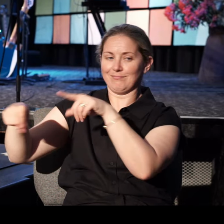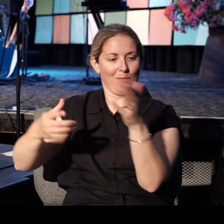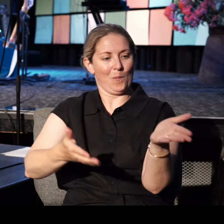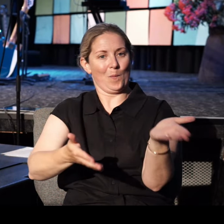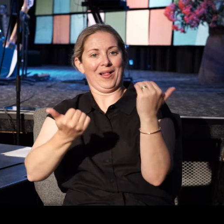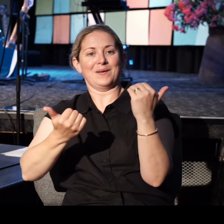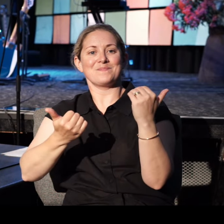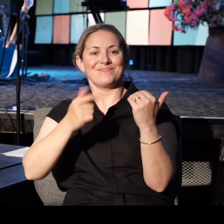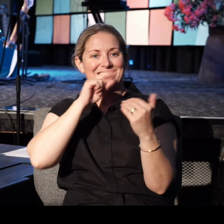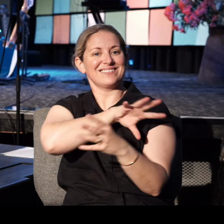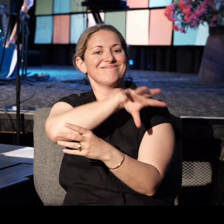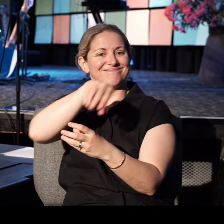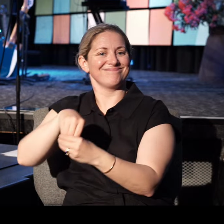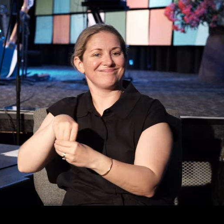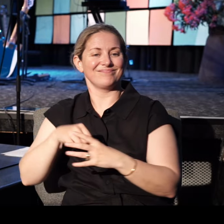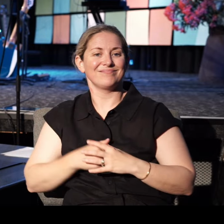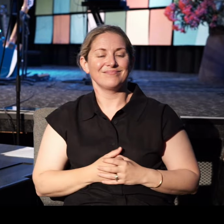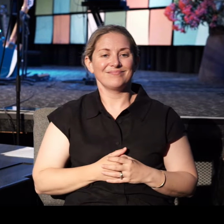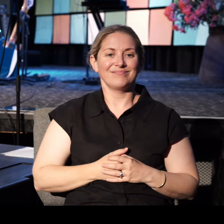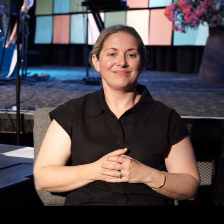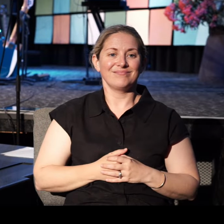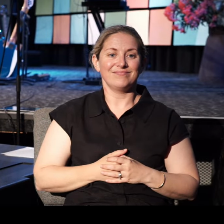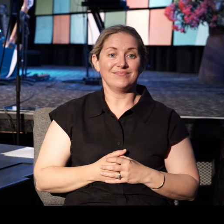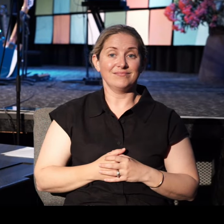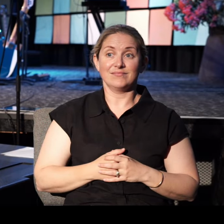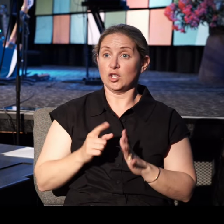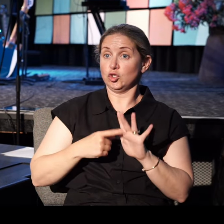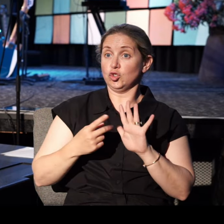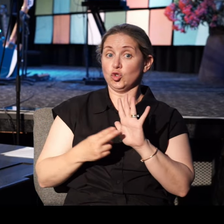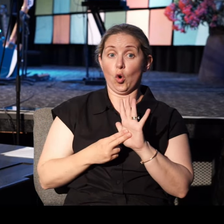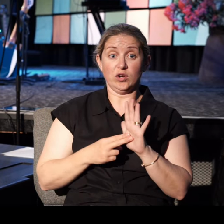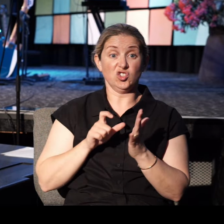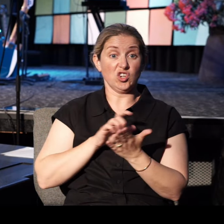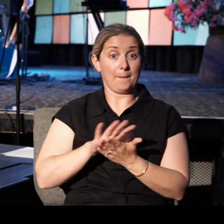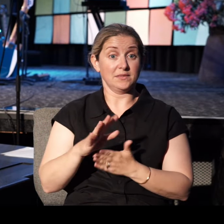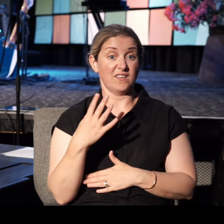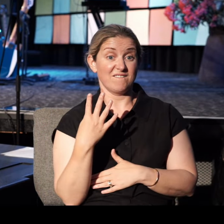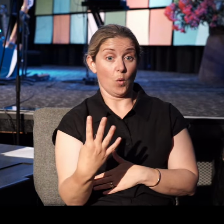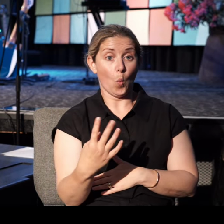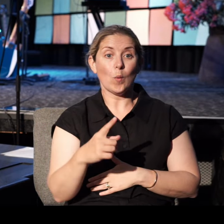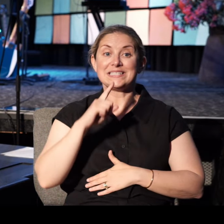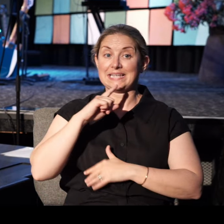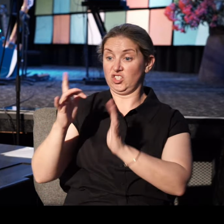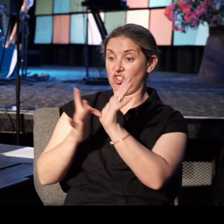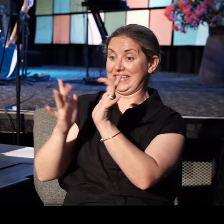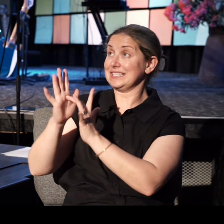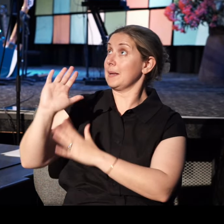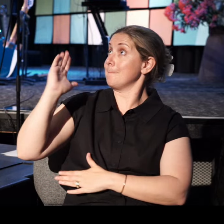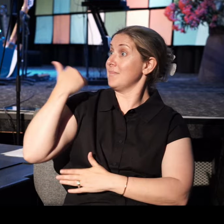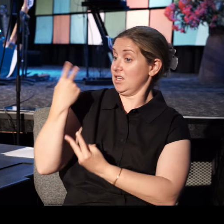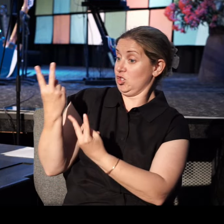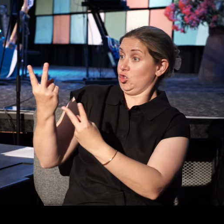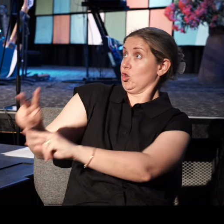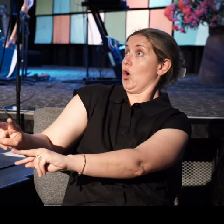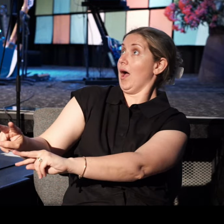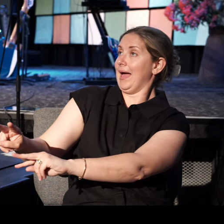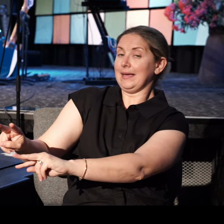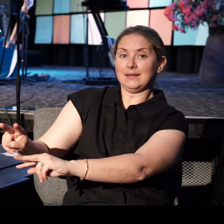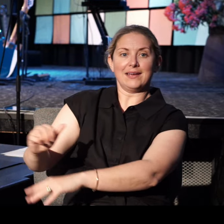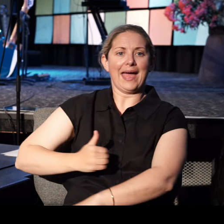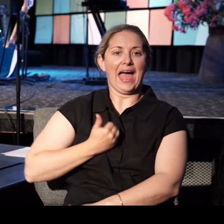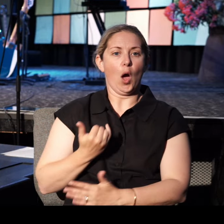4, 1 John 4, who stands in our place and bears the brunt of God's judgment upon our sin,